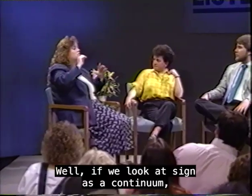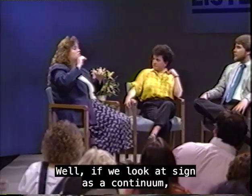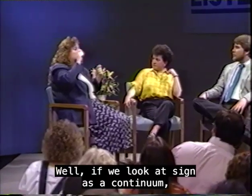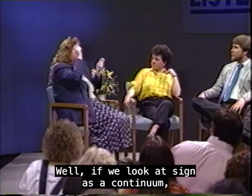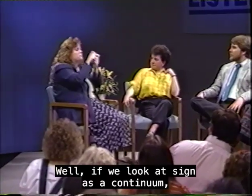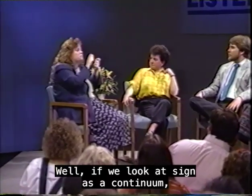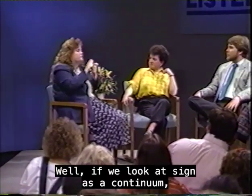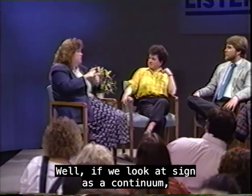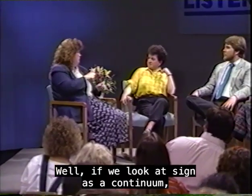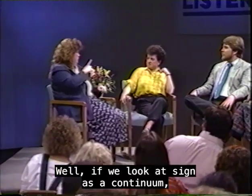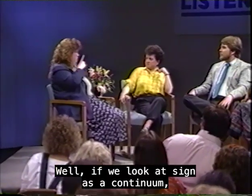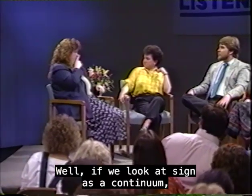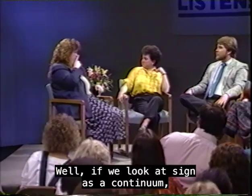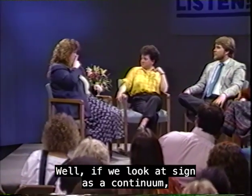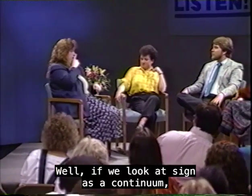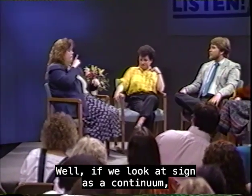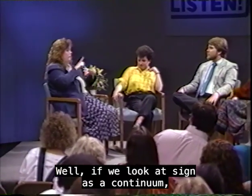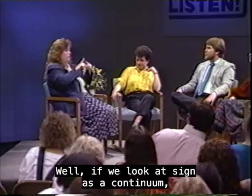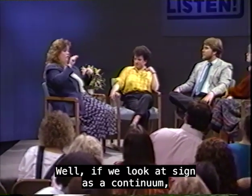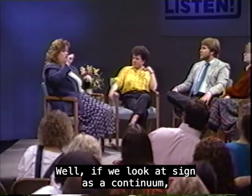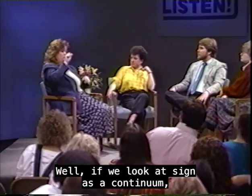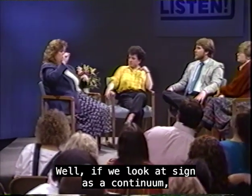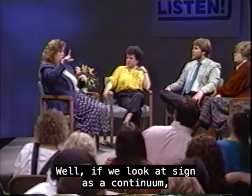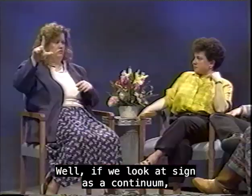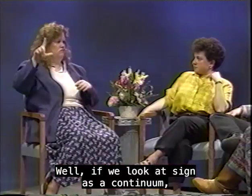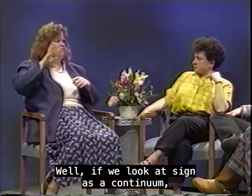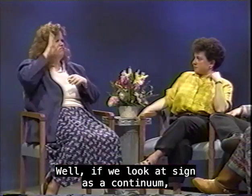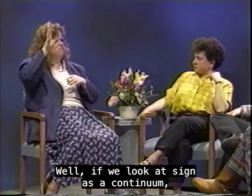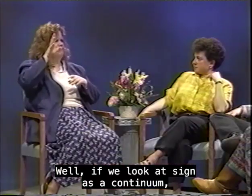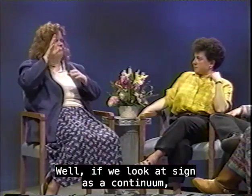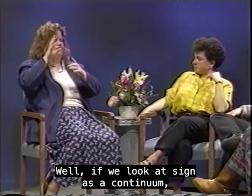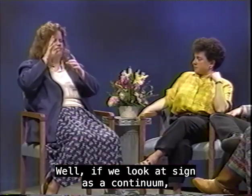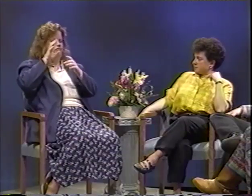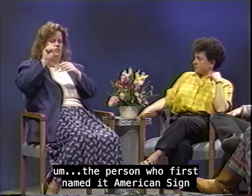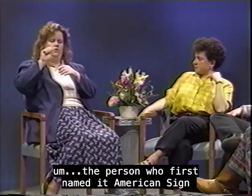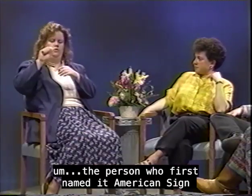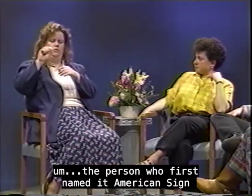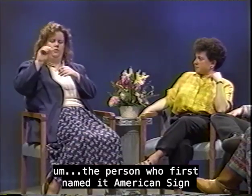Well, if we look at sign as a continuum,